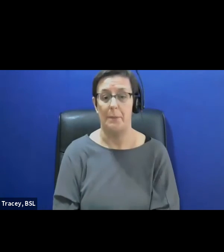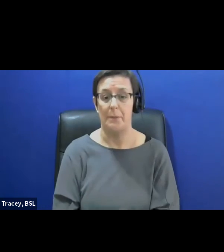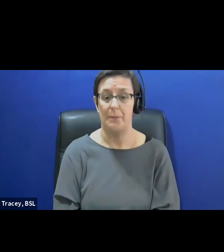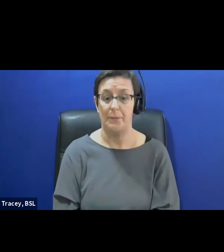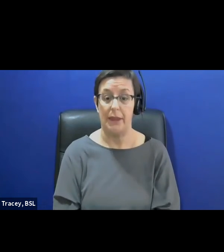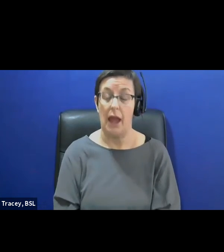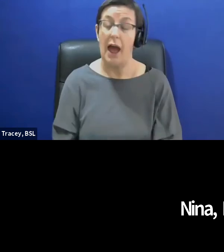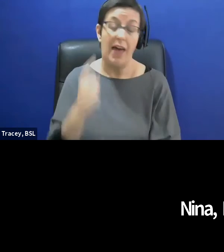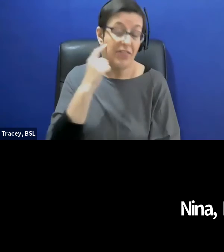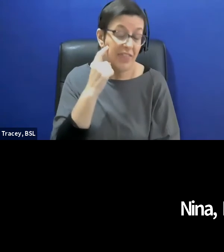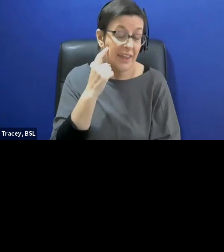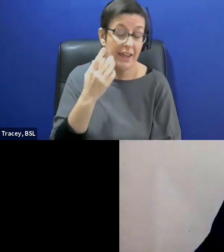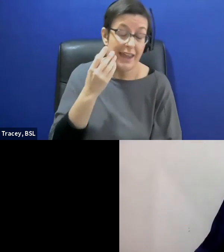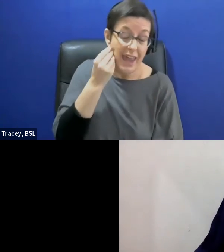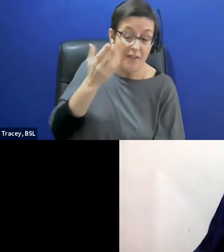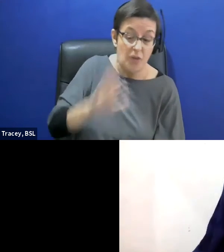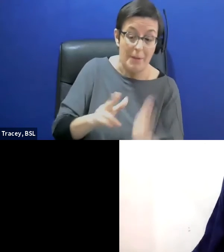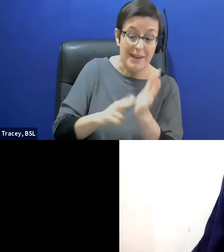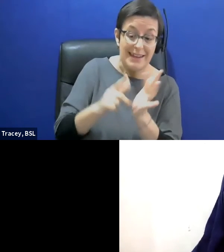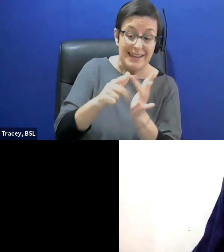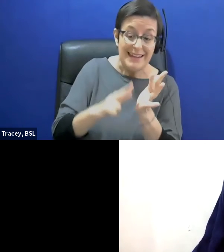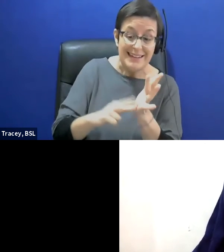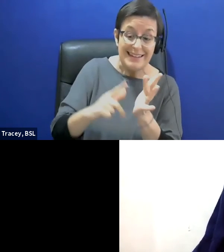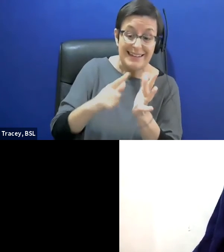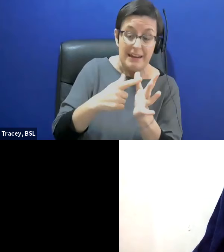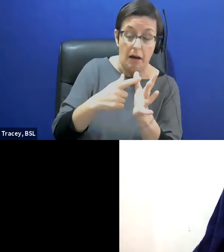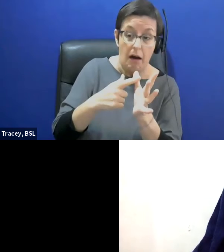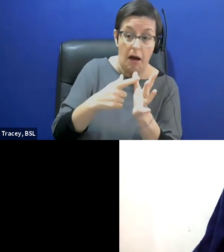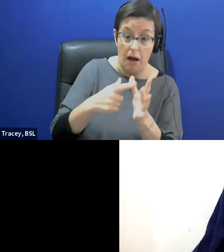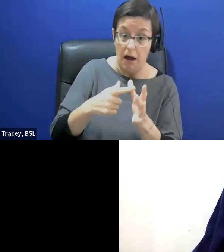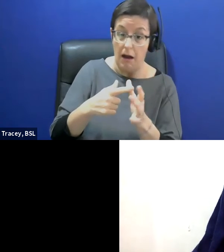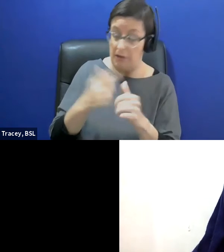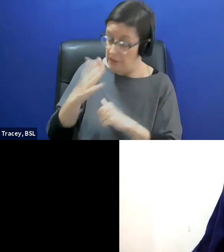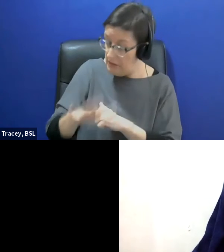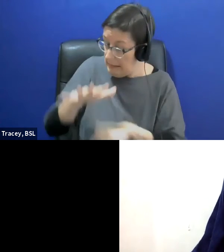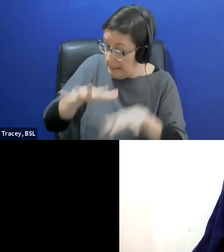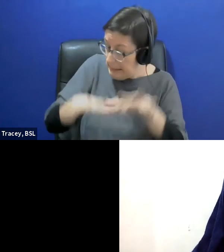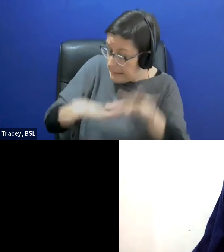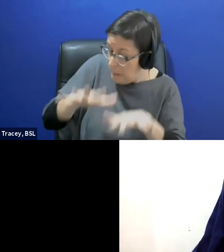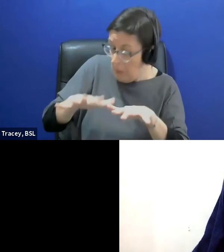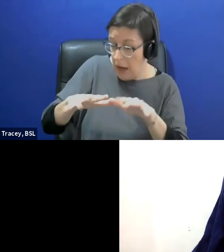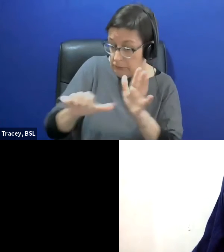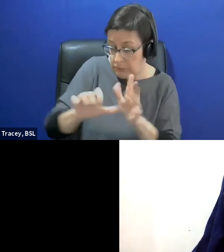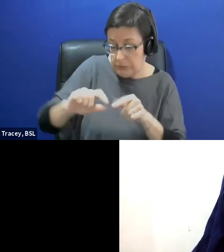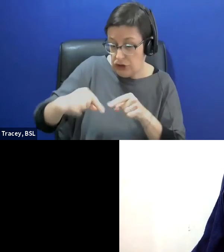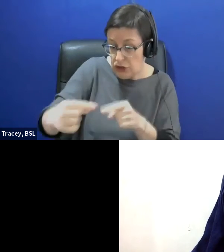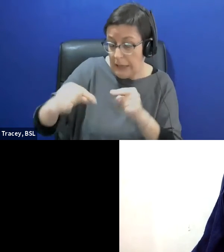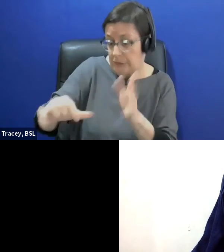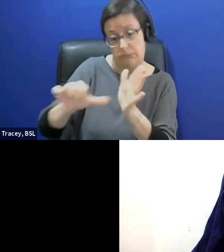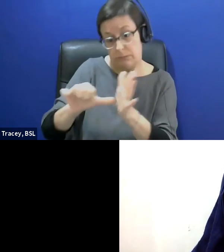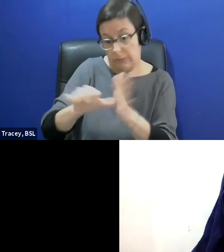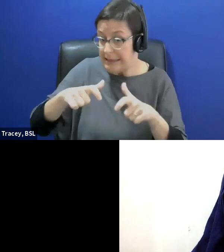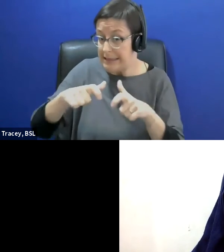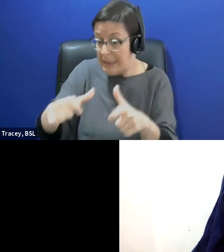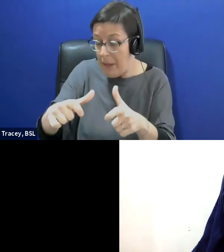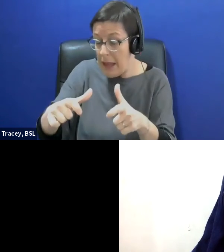hear from you around if it's similar challenges as we've heard from Mongolia and Indonesia around the end users and